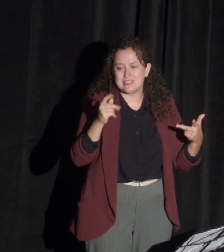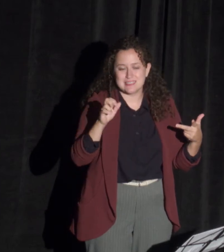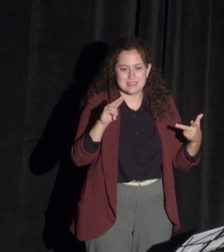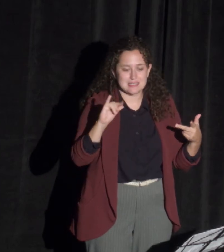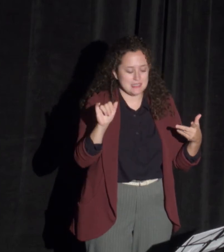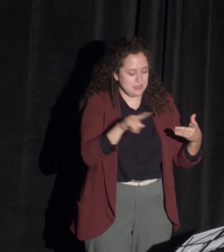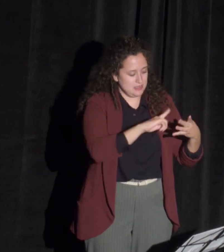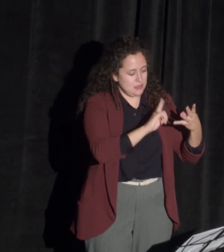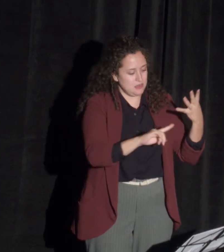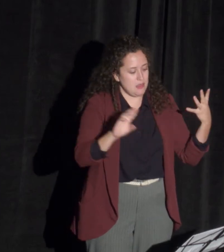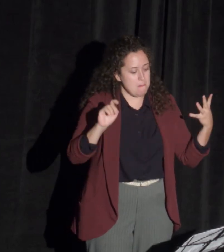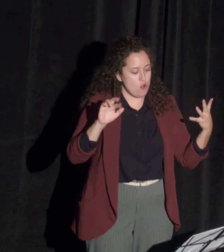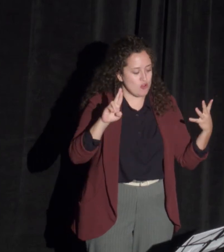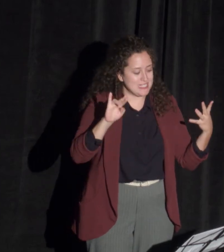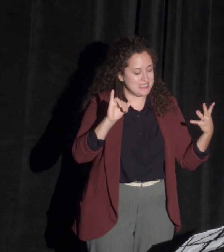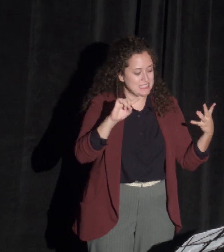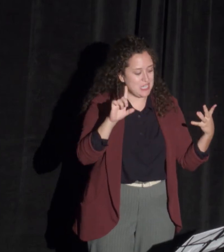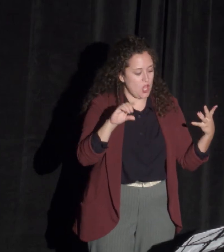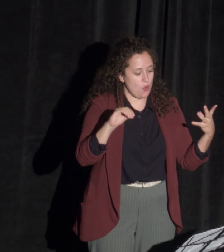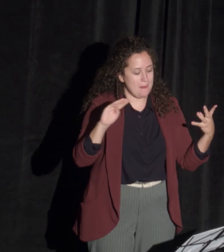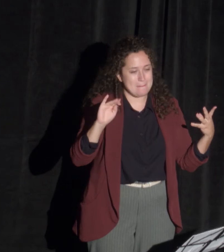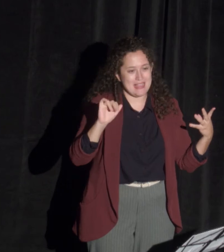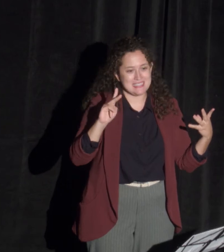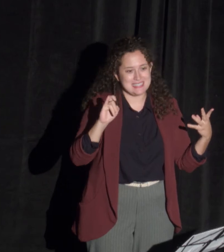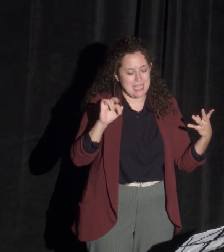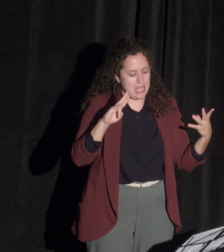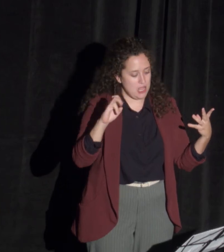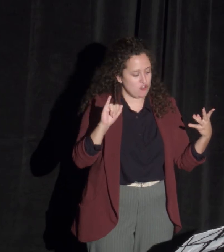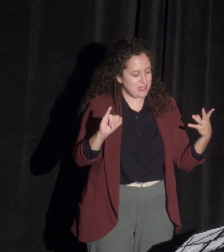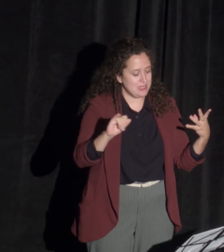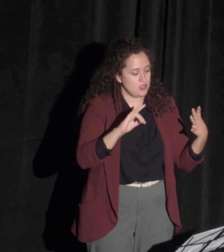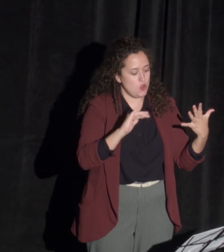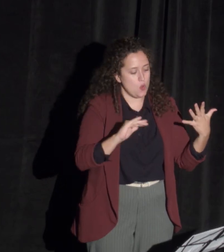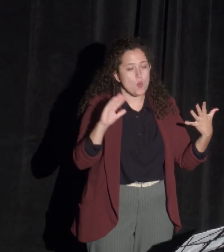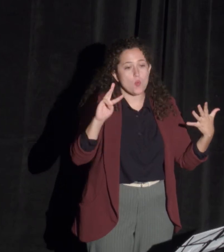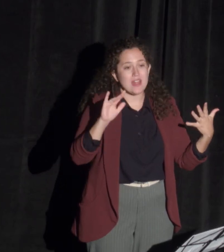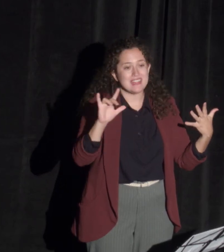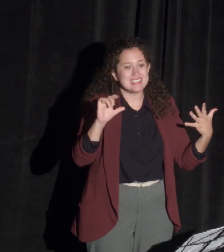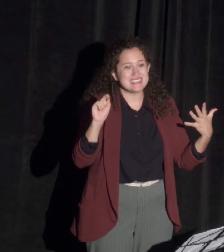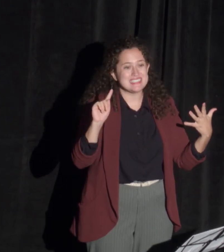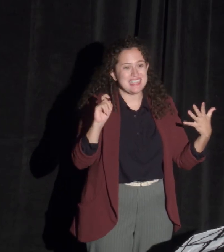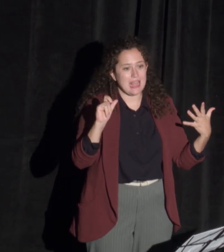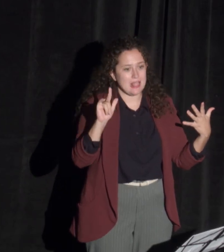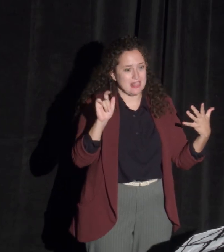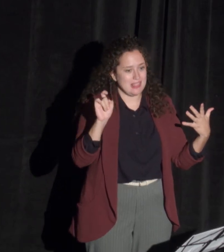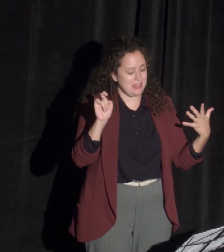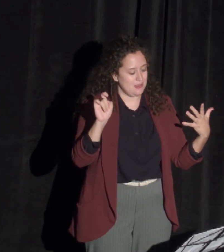Maurizio Manziari, Will Staley, Alyssa